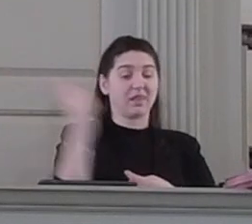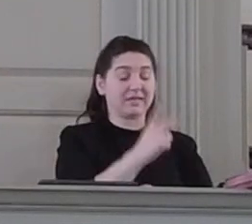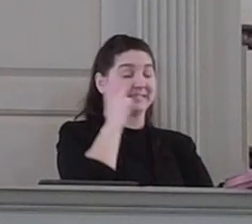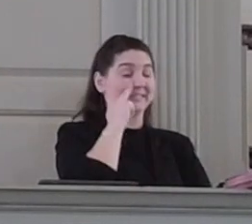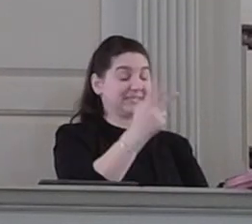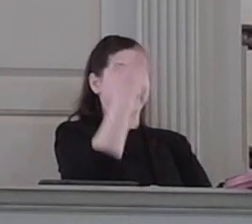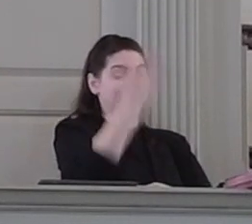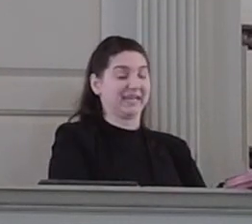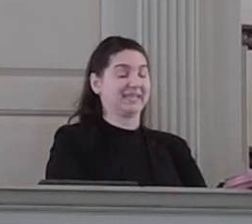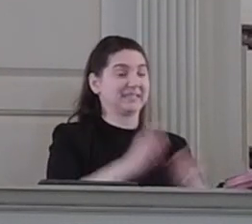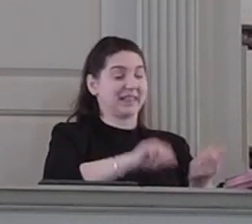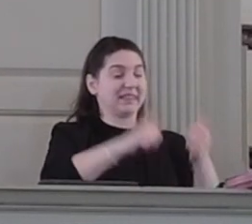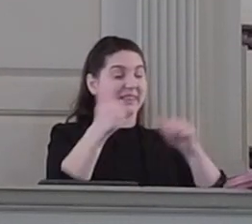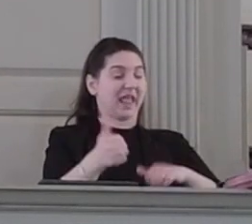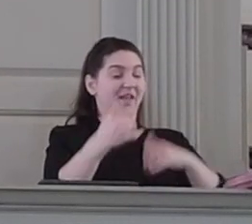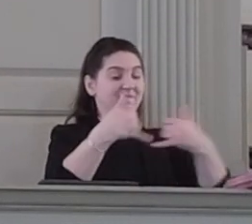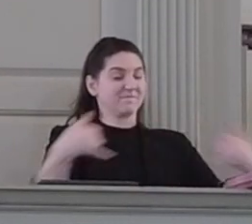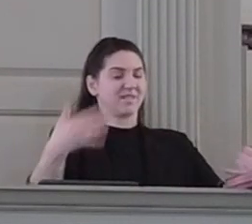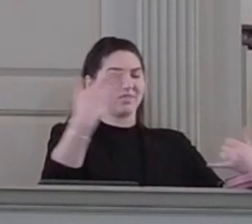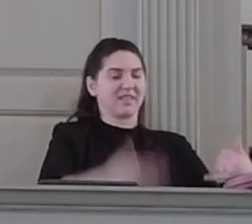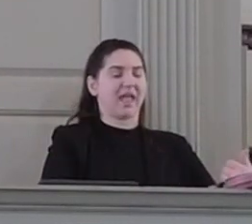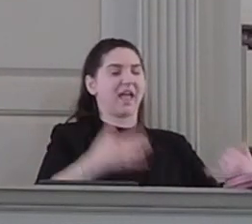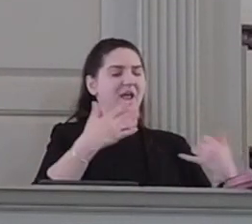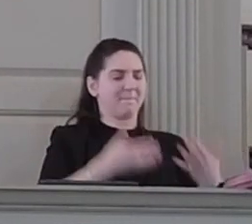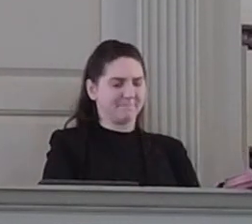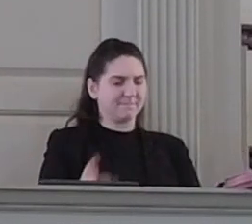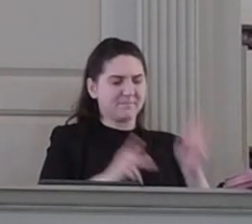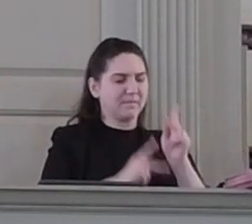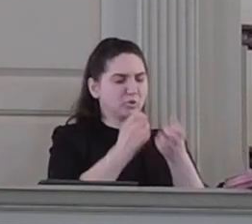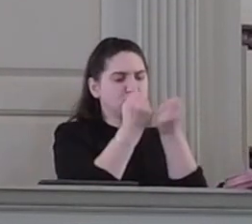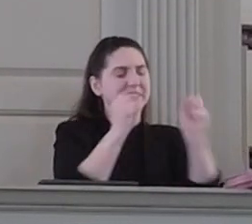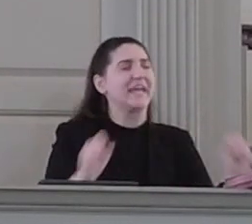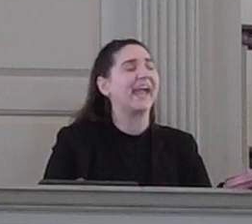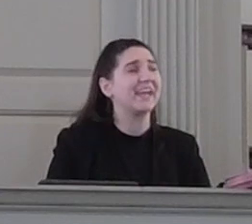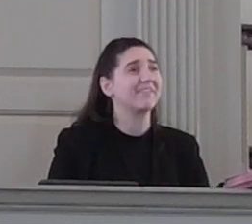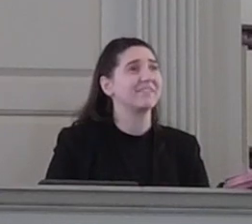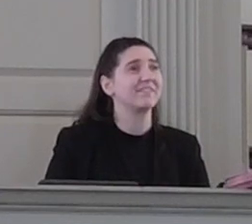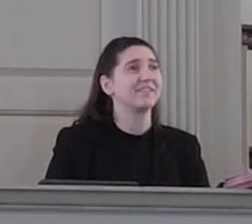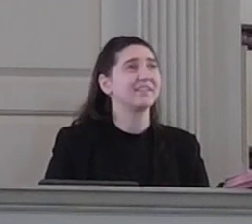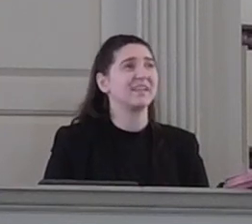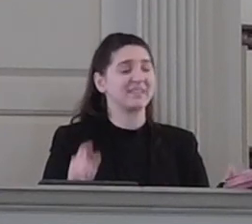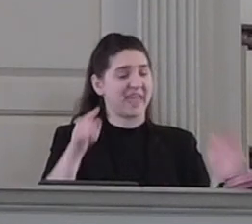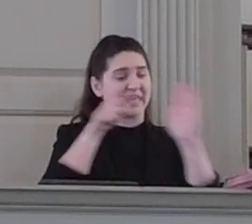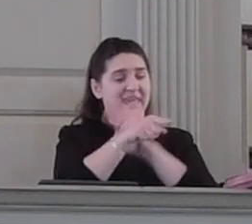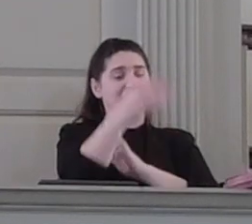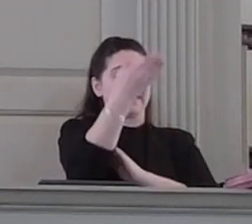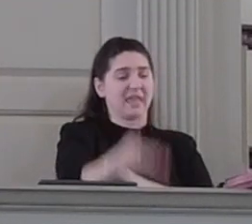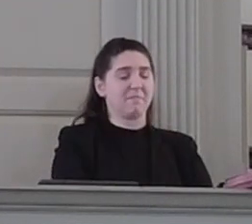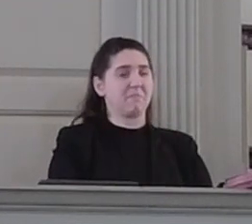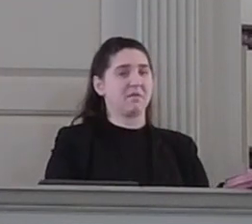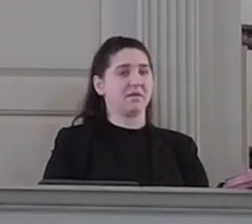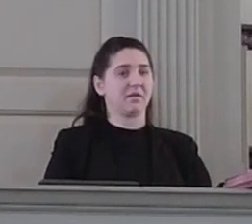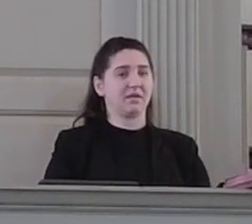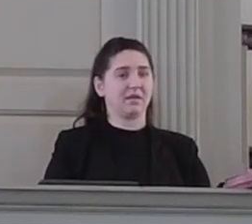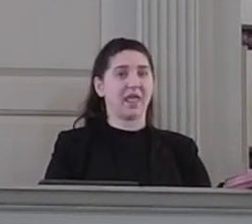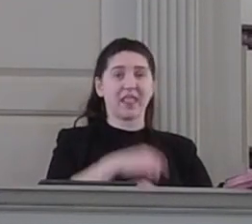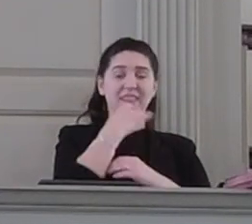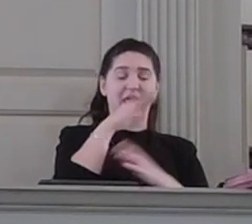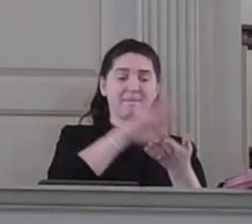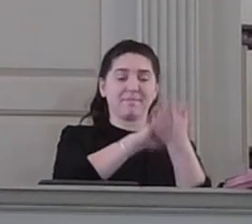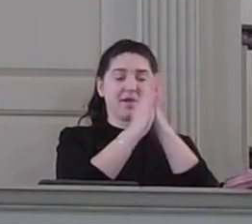put his life on the line for those people and then bringing the light back to